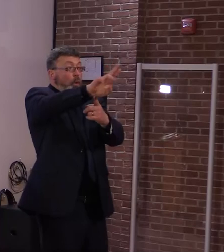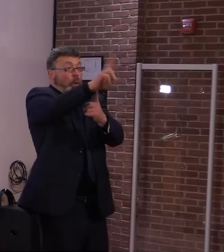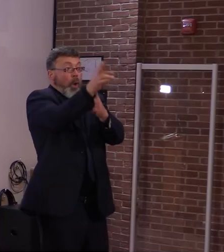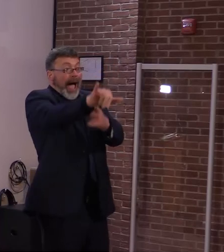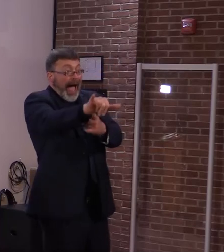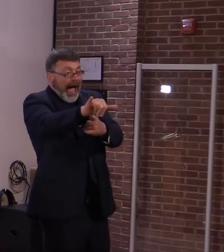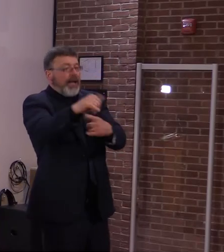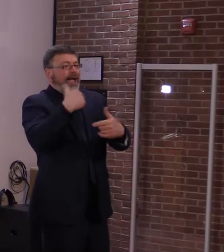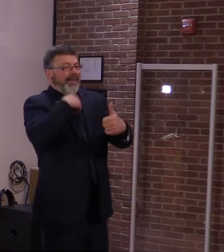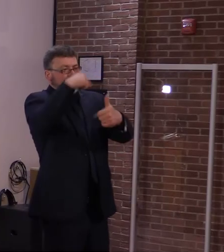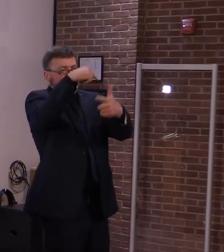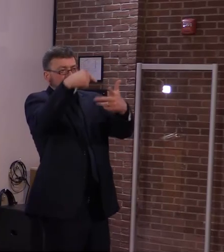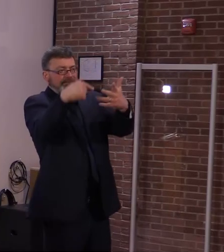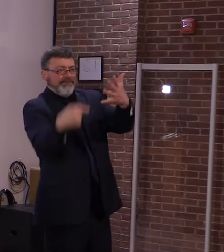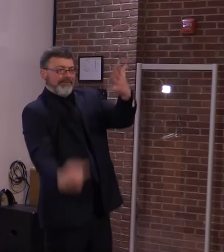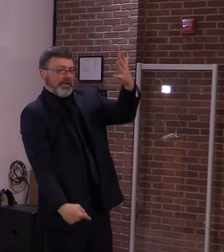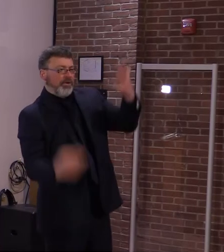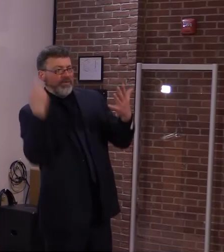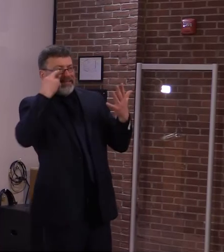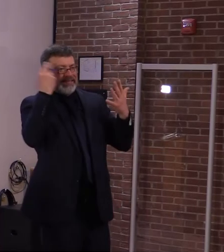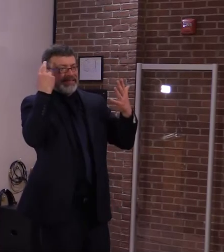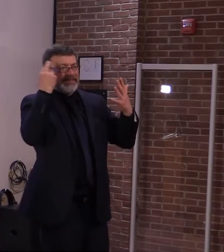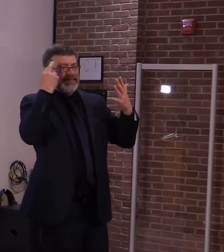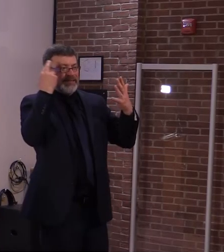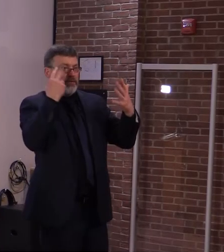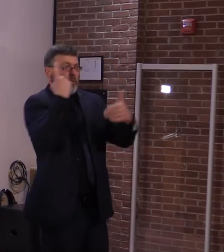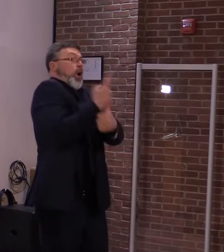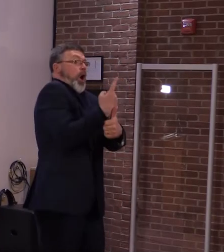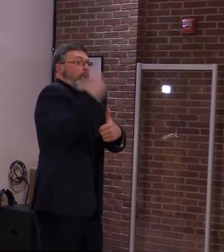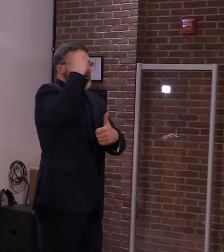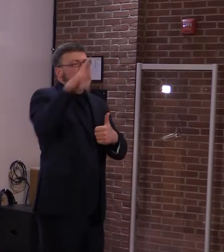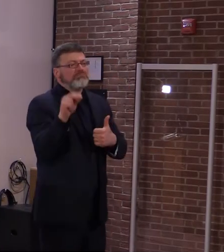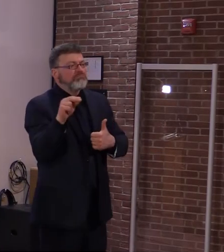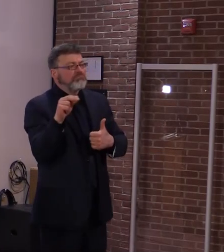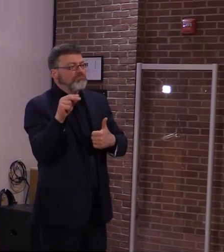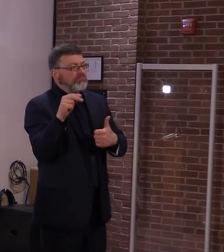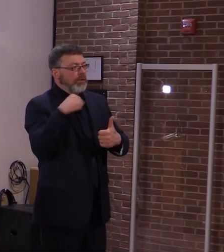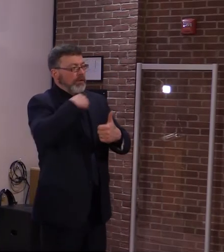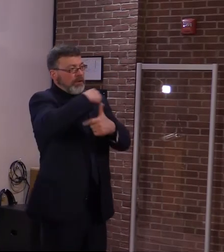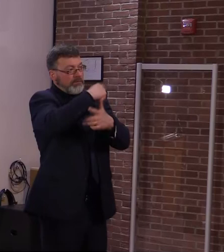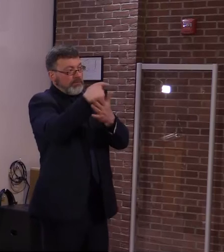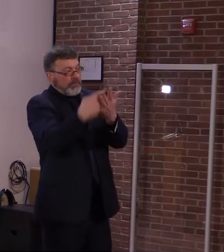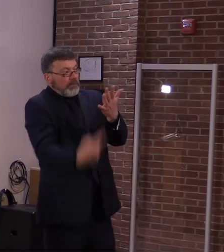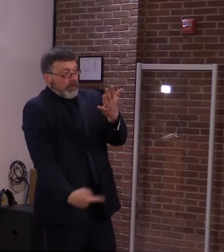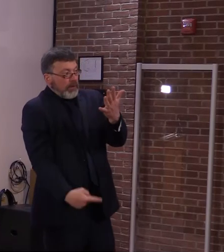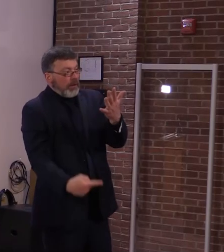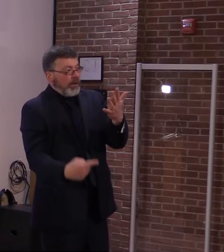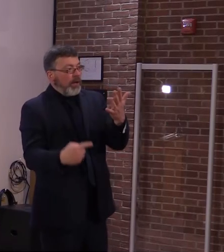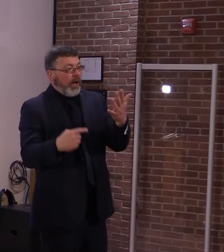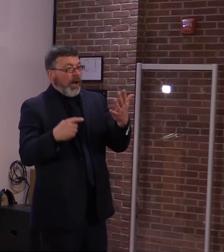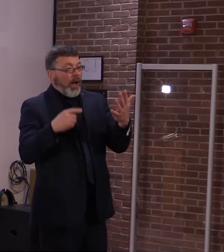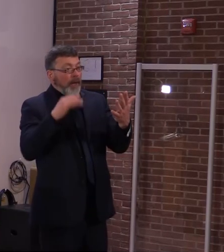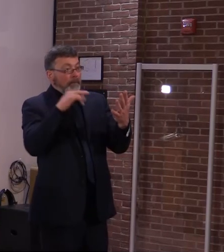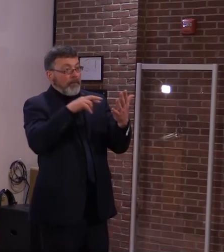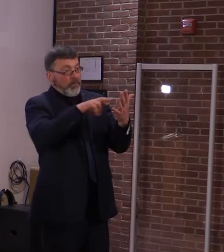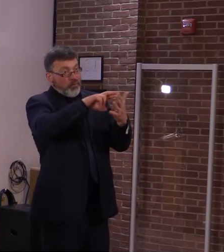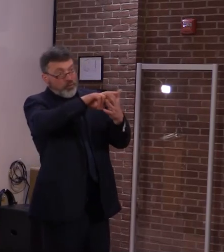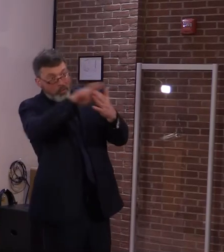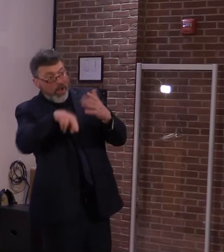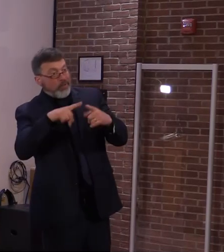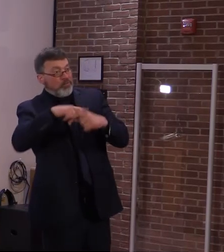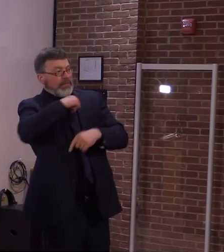hesitancy, we're looking for them, and we will try to meet them by doing whatever strategy is